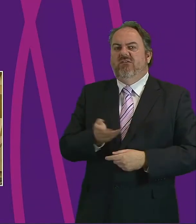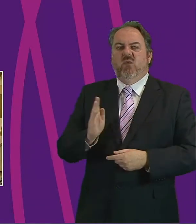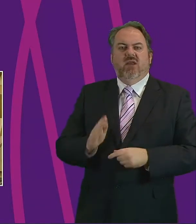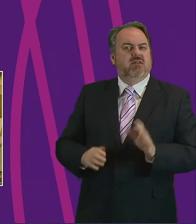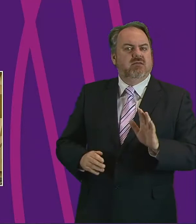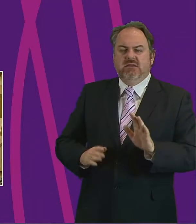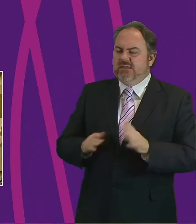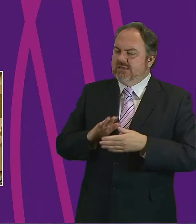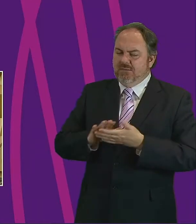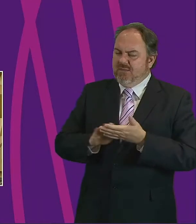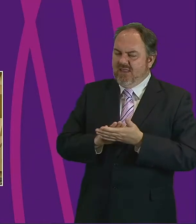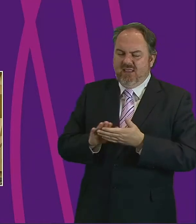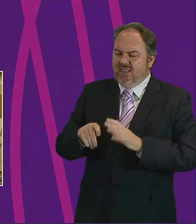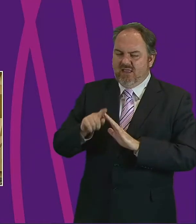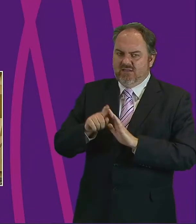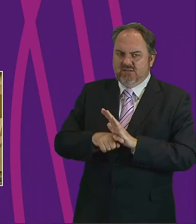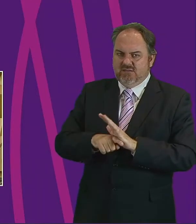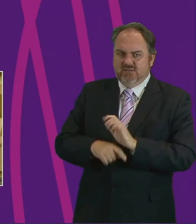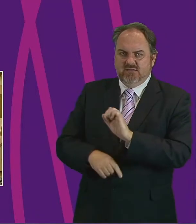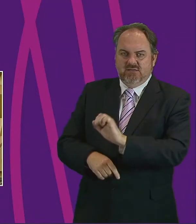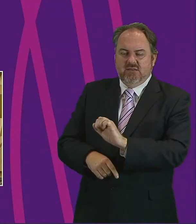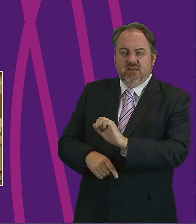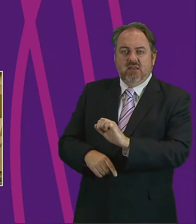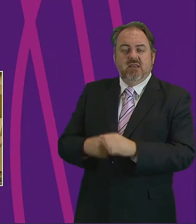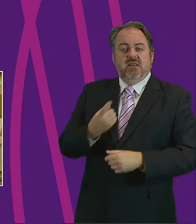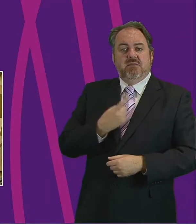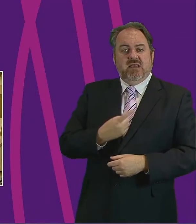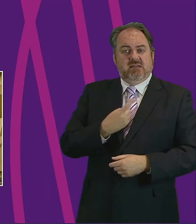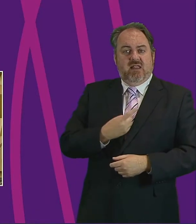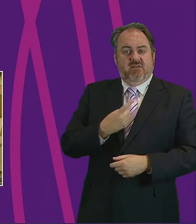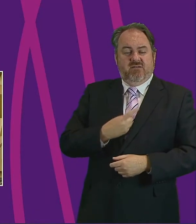point. I don't have any particular